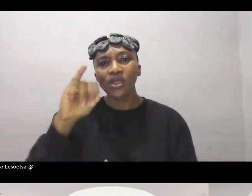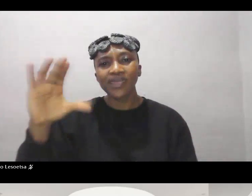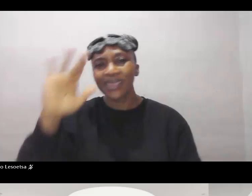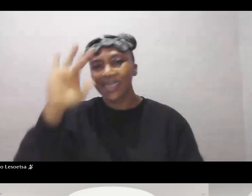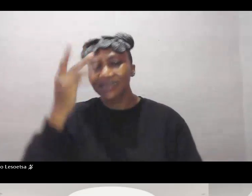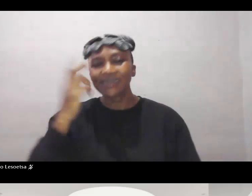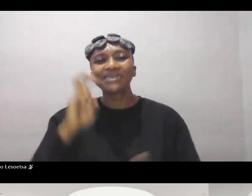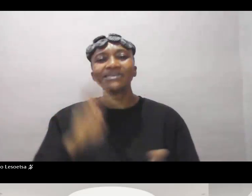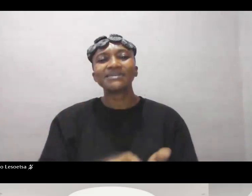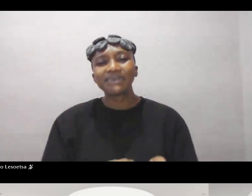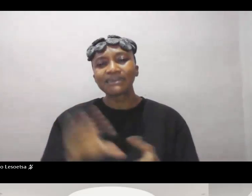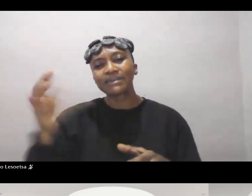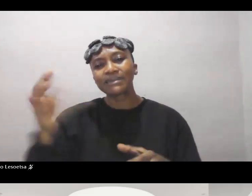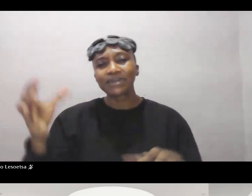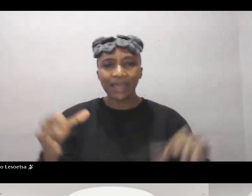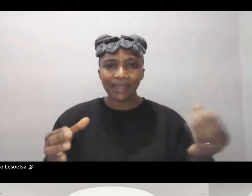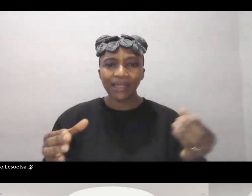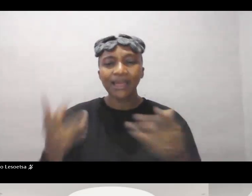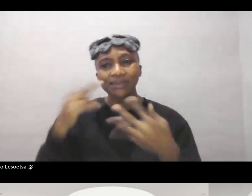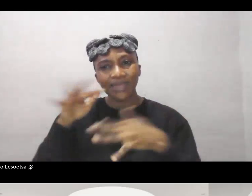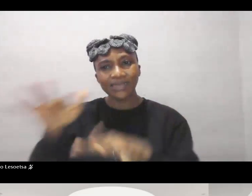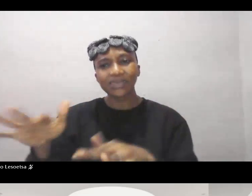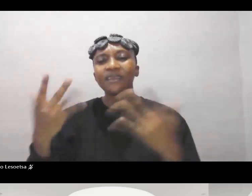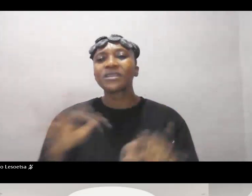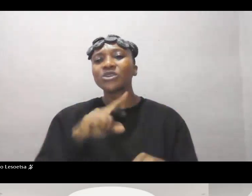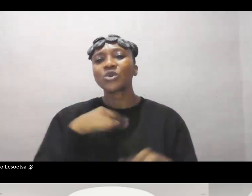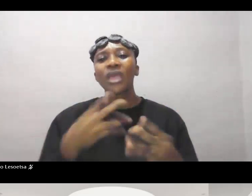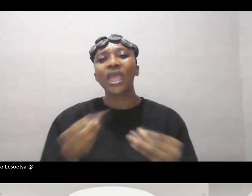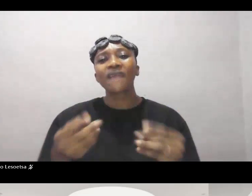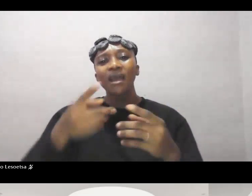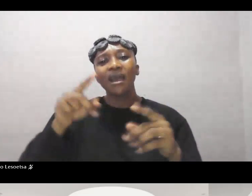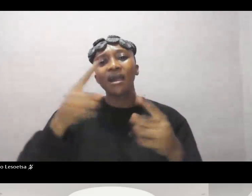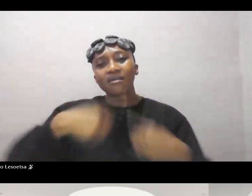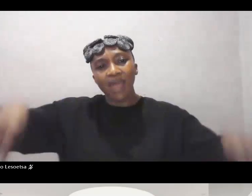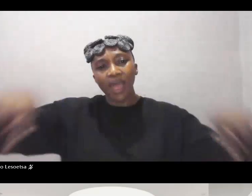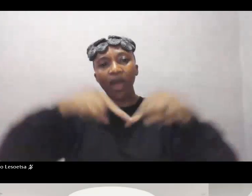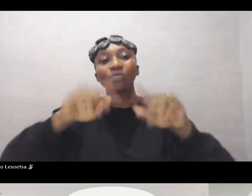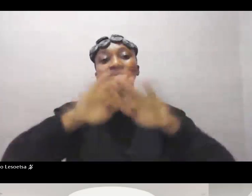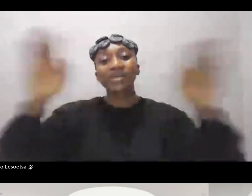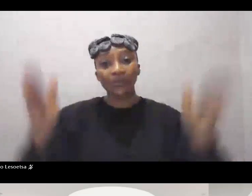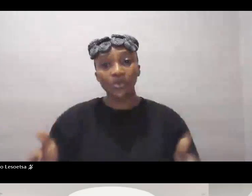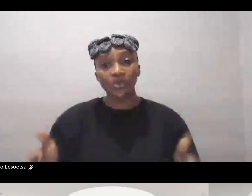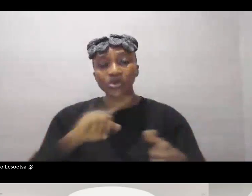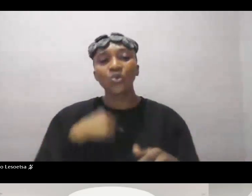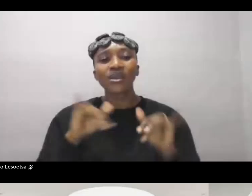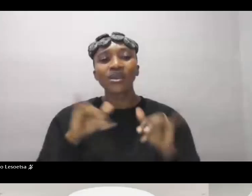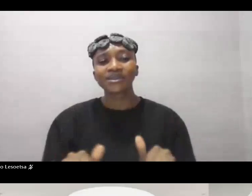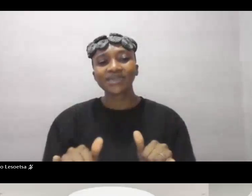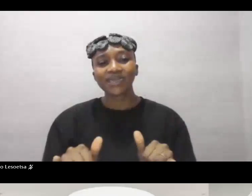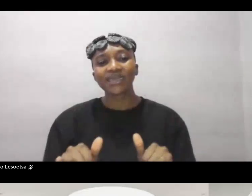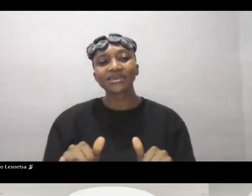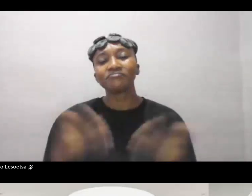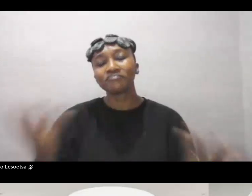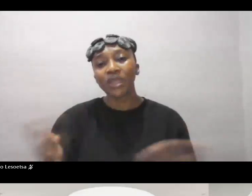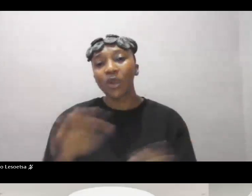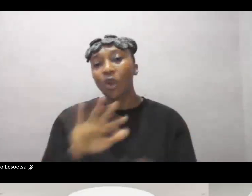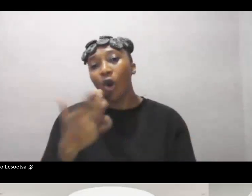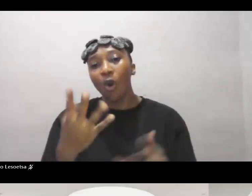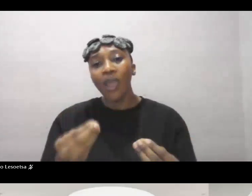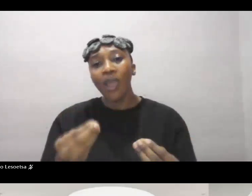will have roundtables, and the specialists will sit around the table, not around the table. Nowadays online, but they will have this meeting where they